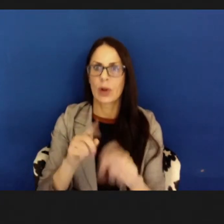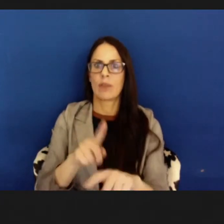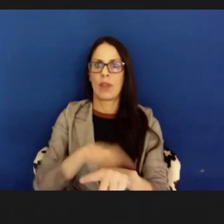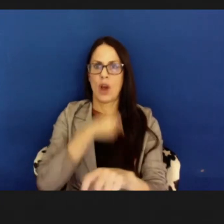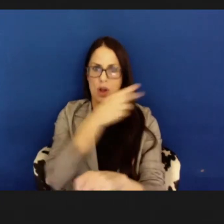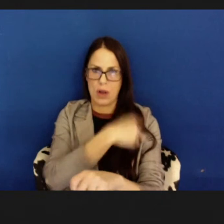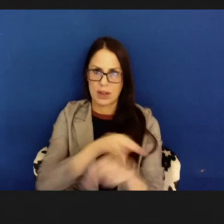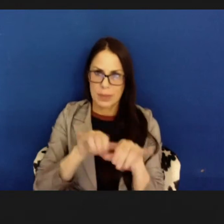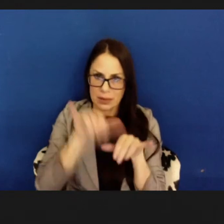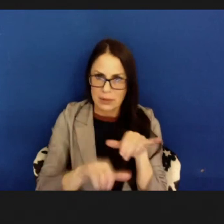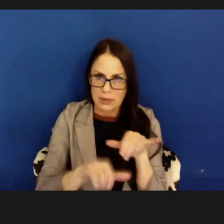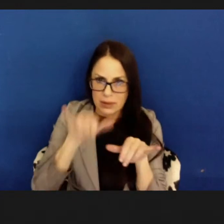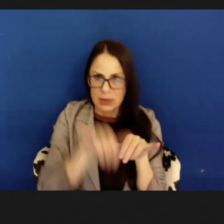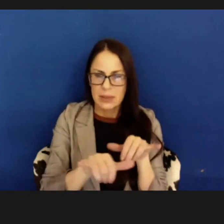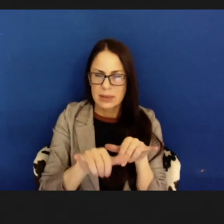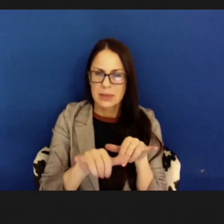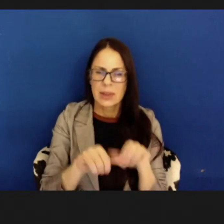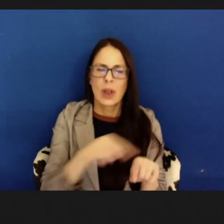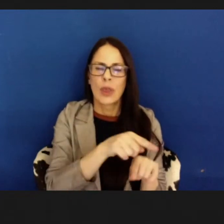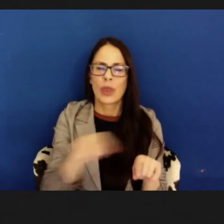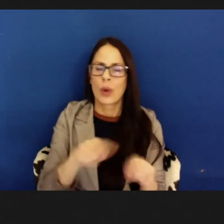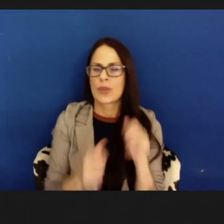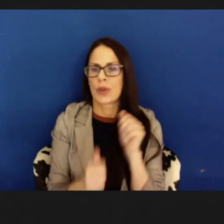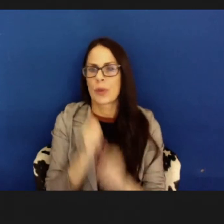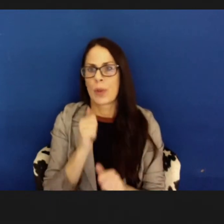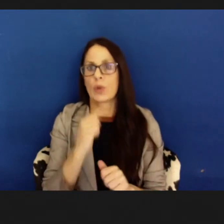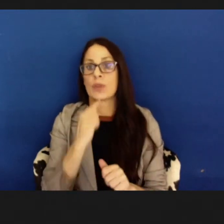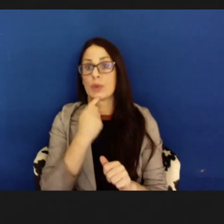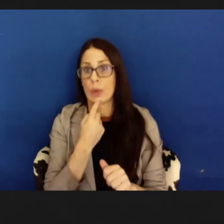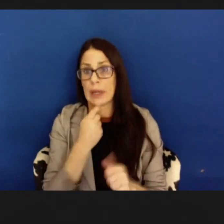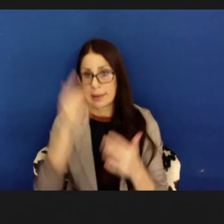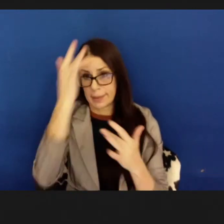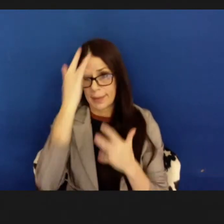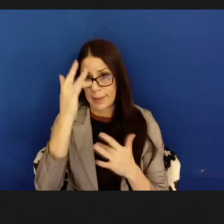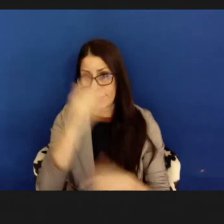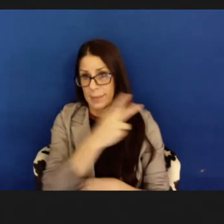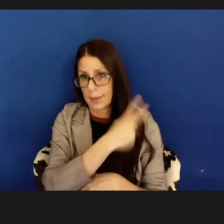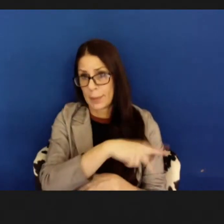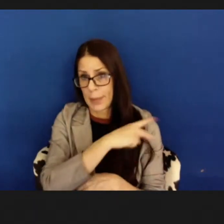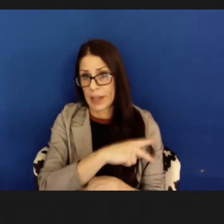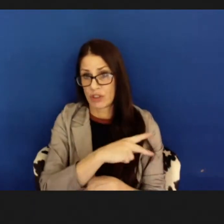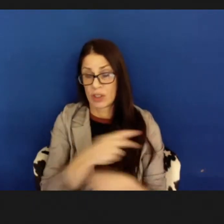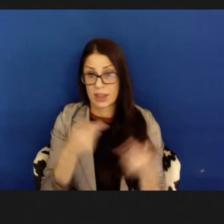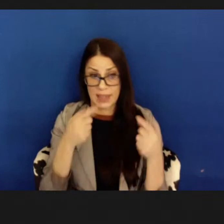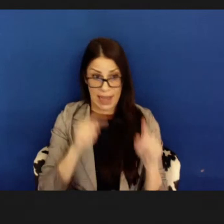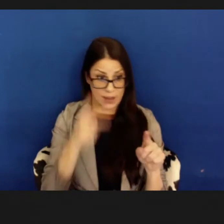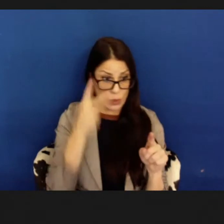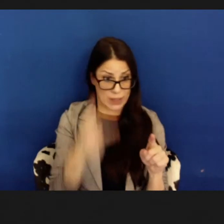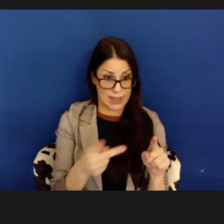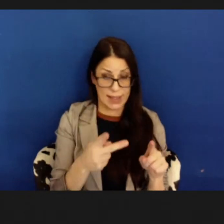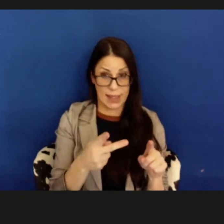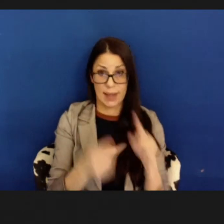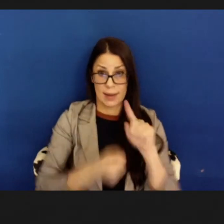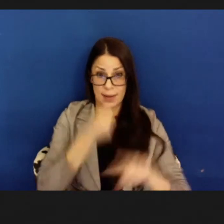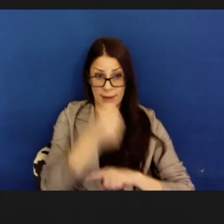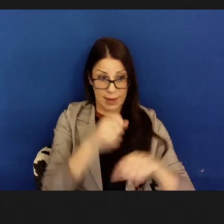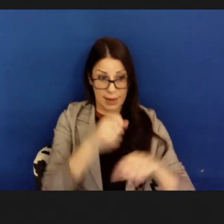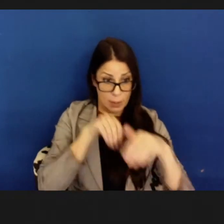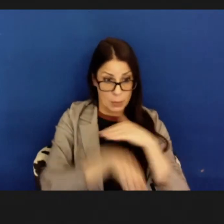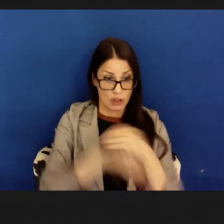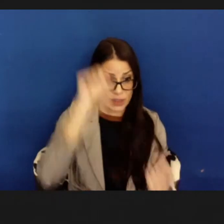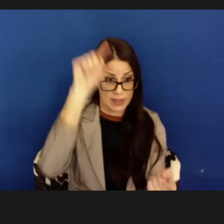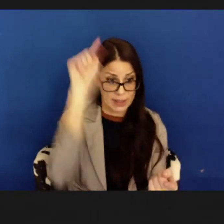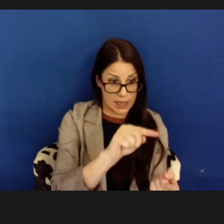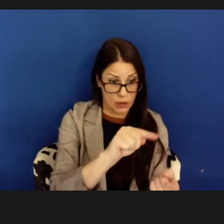really the most critically ill patients. And so as we start to see admissions decrease as transmission is decreasing,